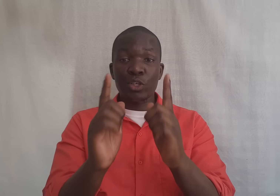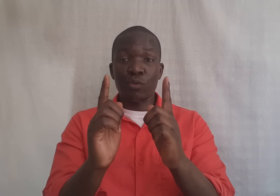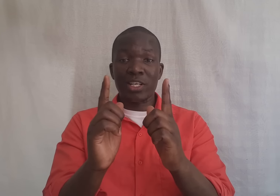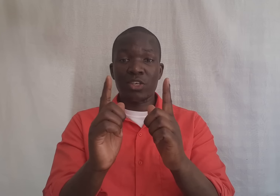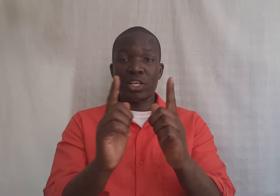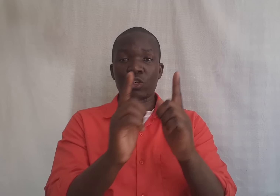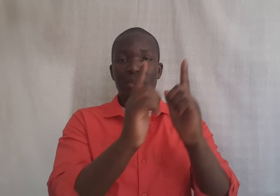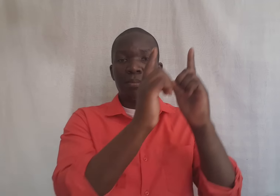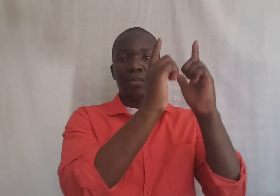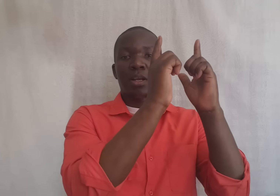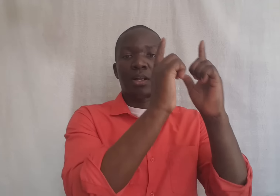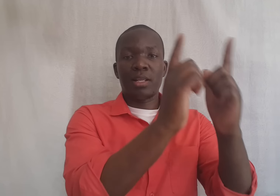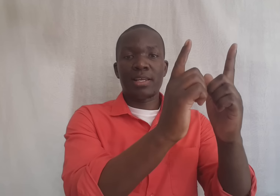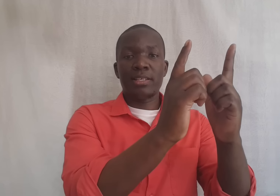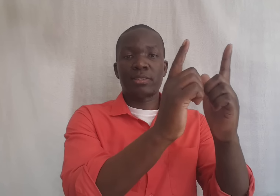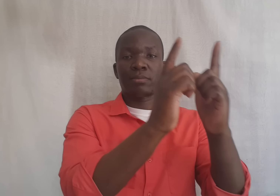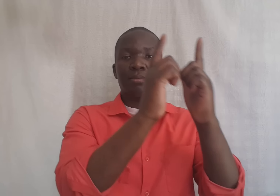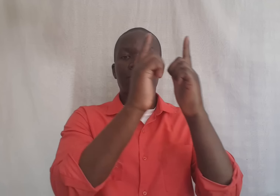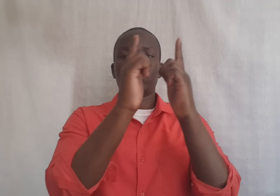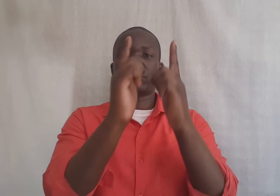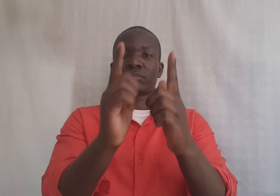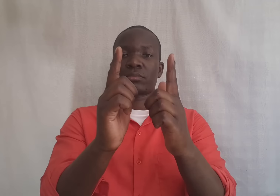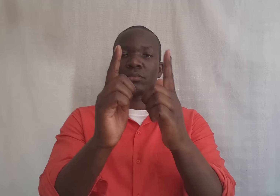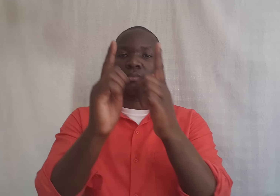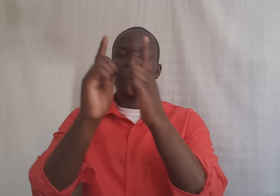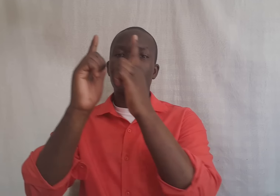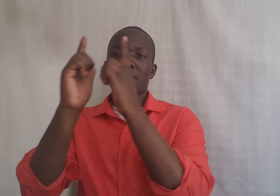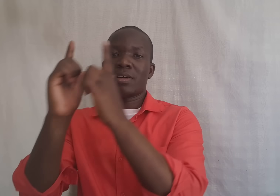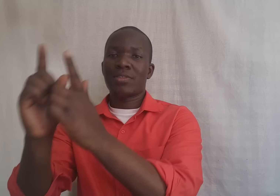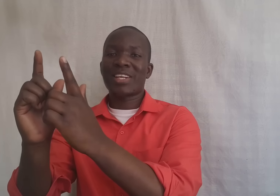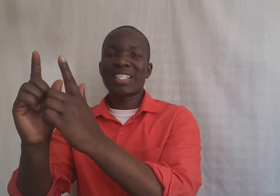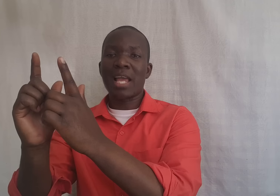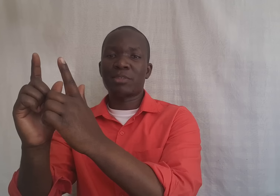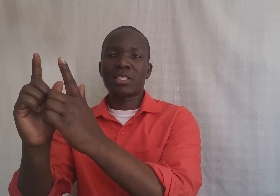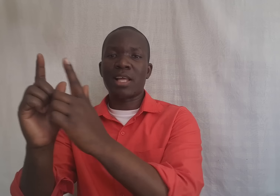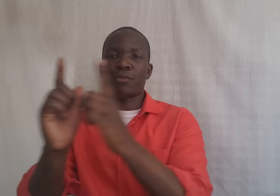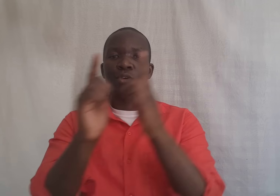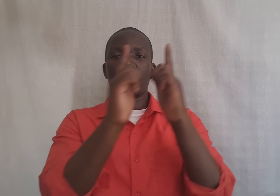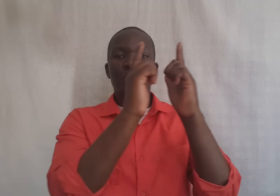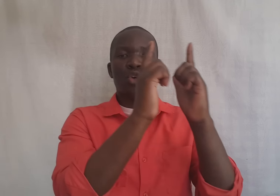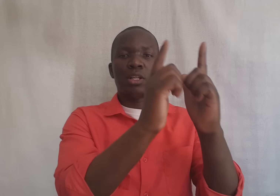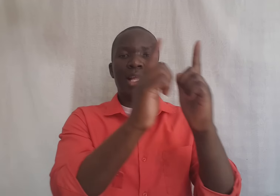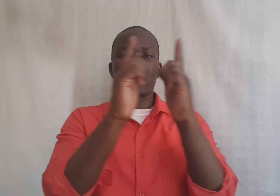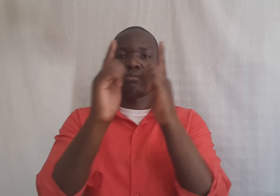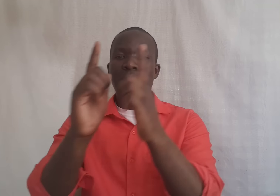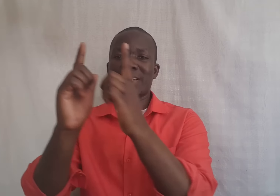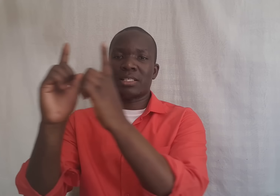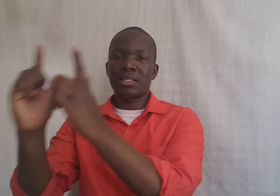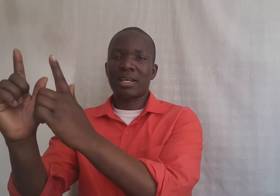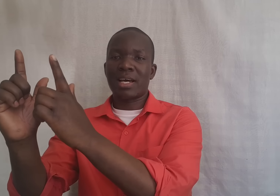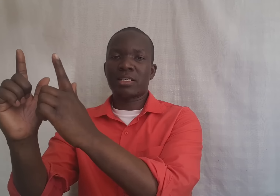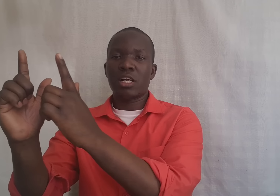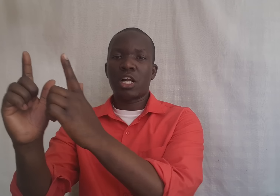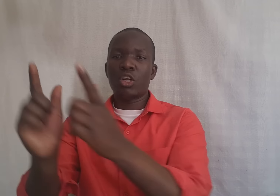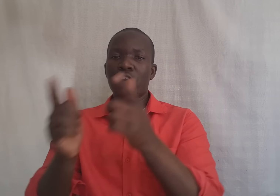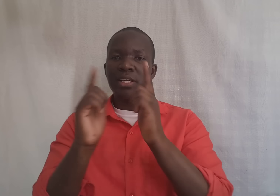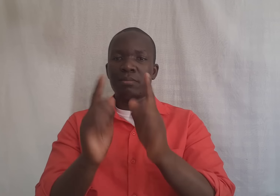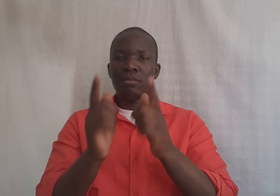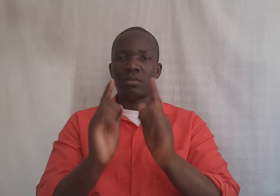of articulation. Like this. 3 times is enough. So library, like that. Lorry,